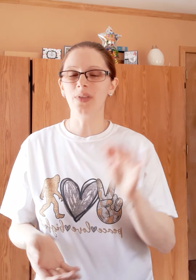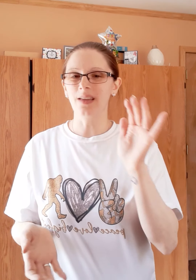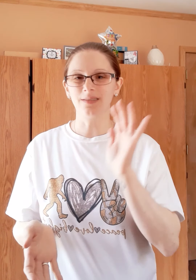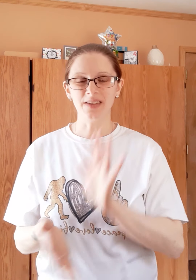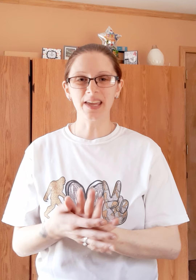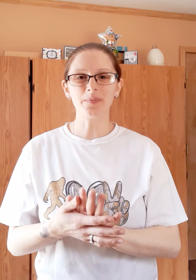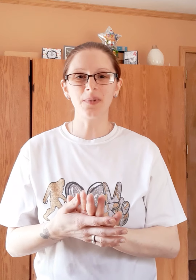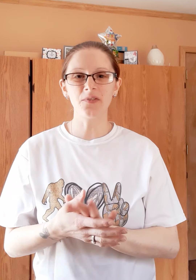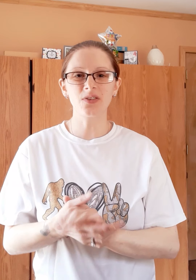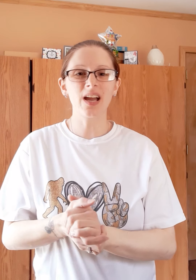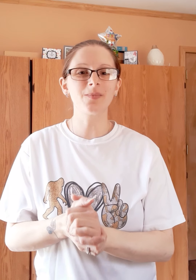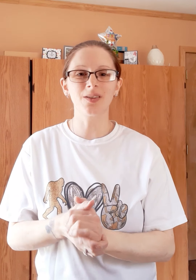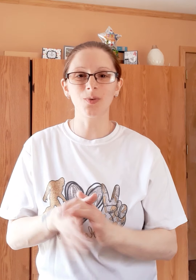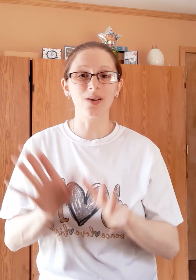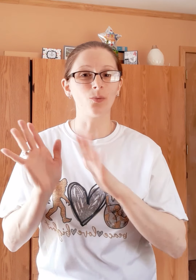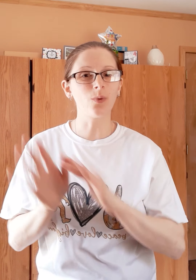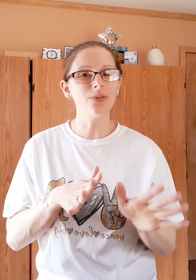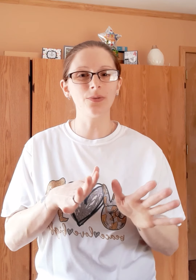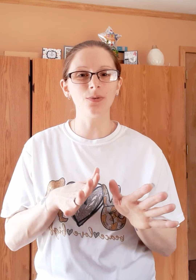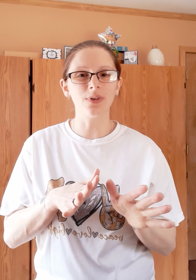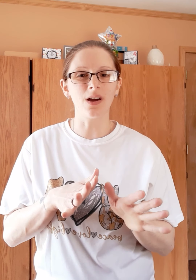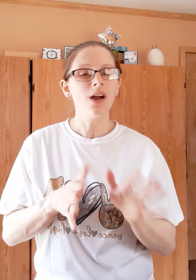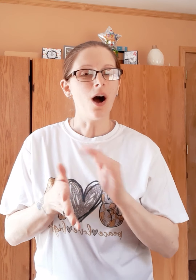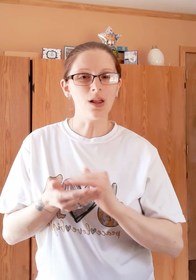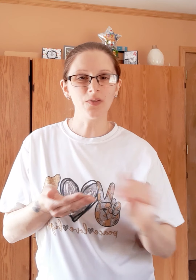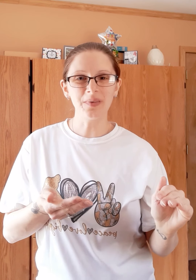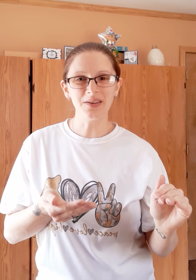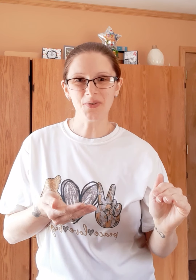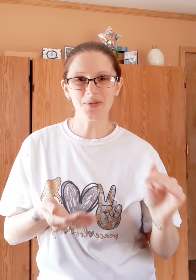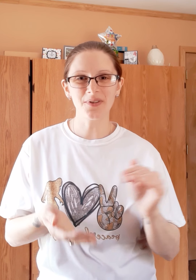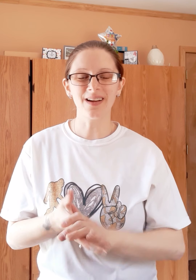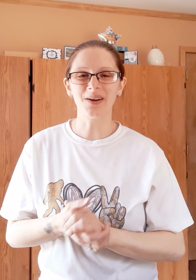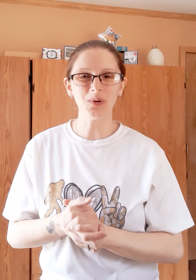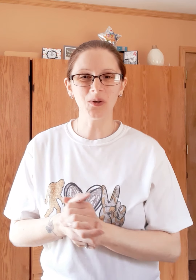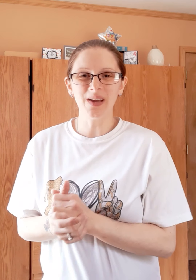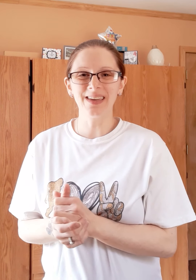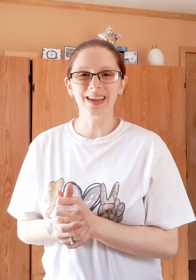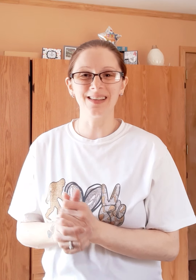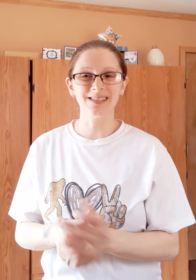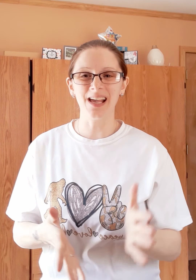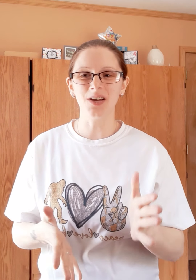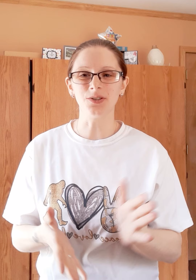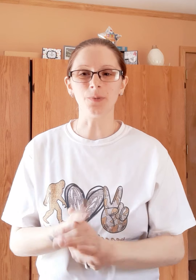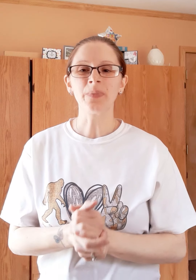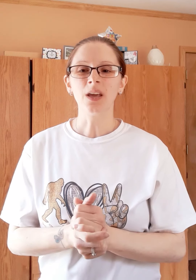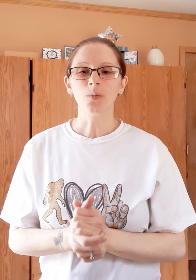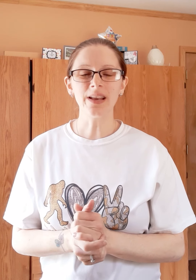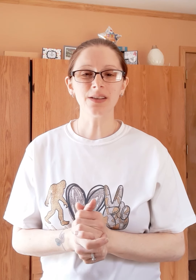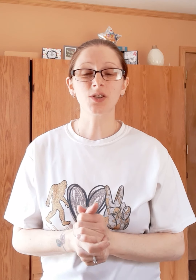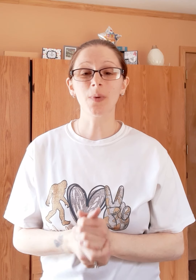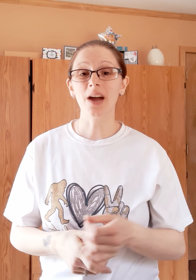that I've taken up enough of your time, so let's go ahead and run through all of them in order real quick and see how you do. Ready? So we have